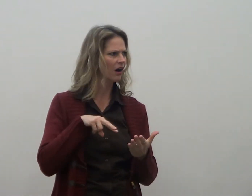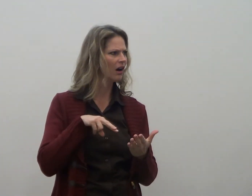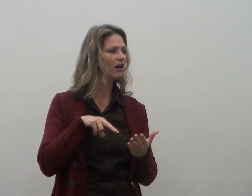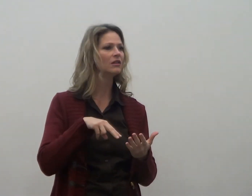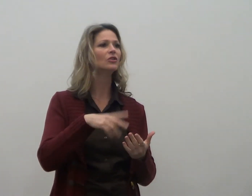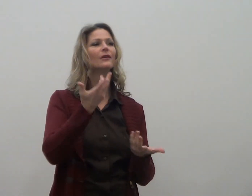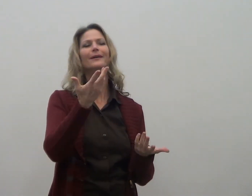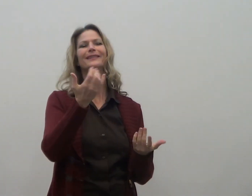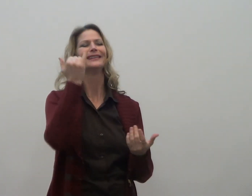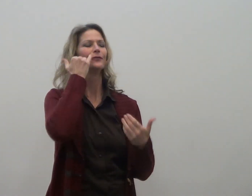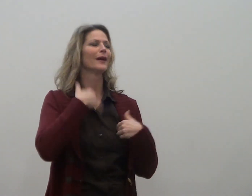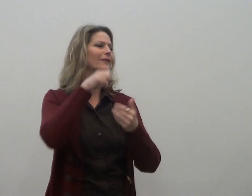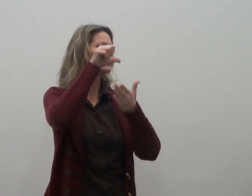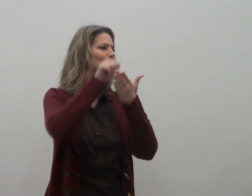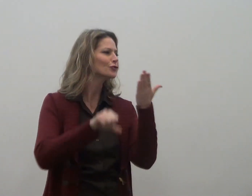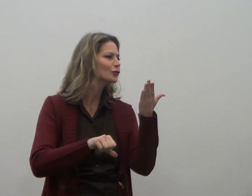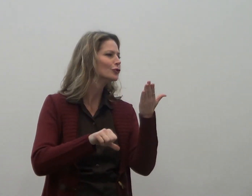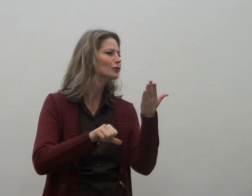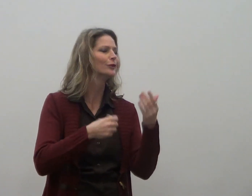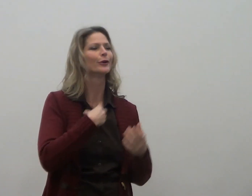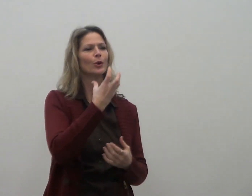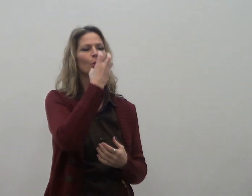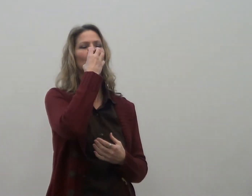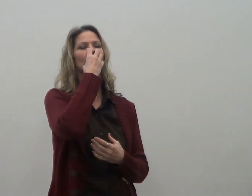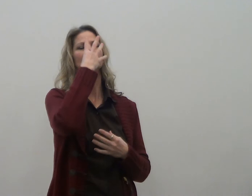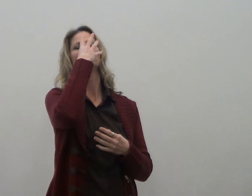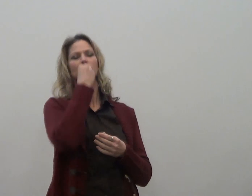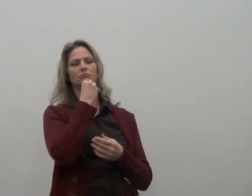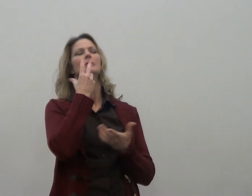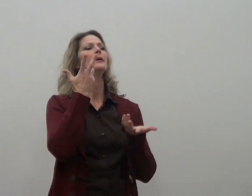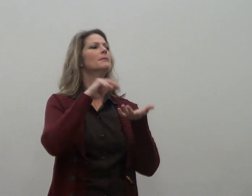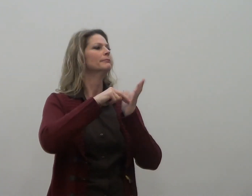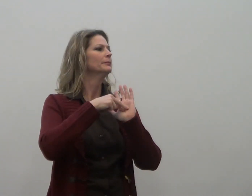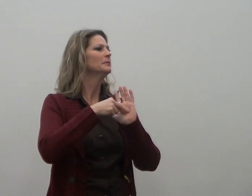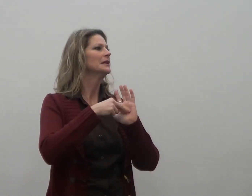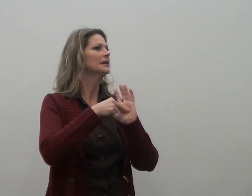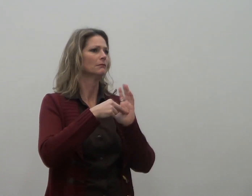that you have where you go under general anesthesia, you do risk